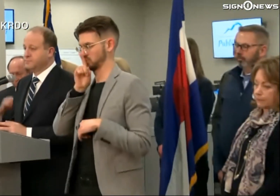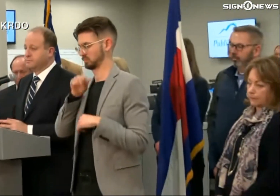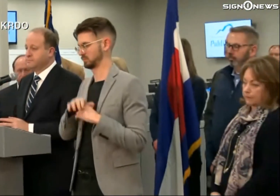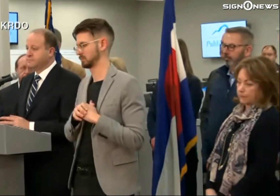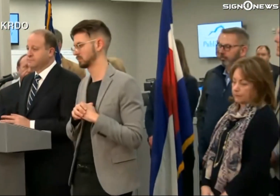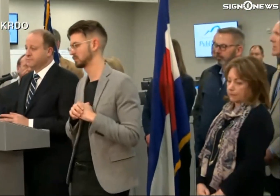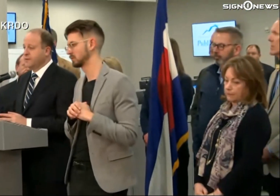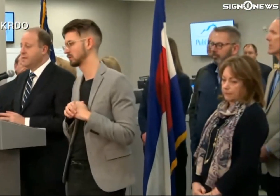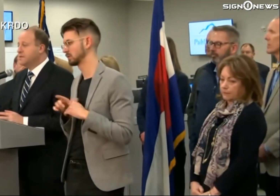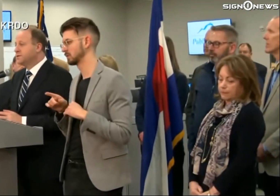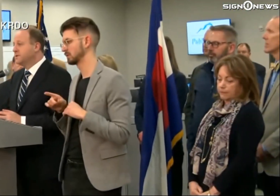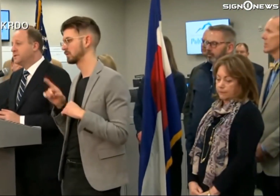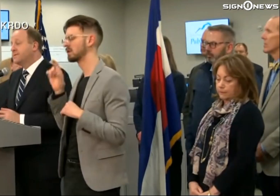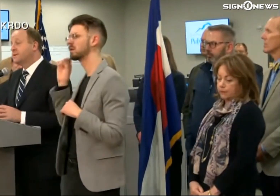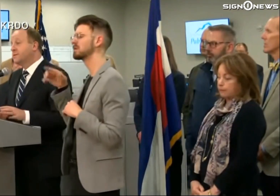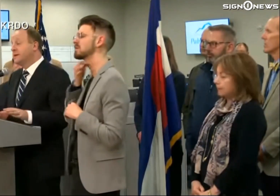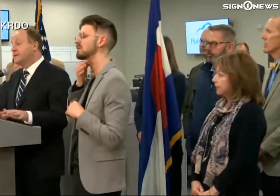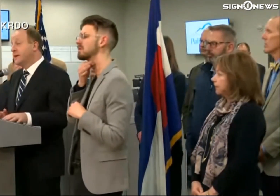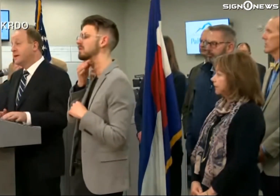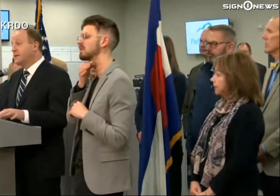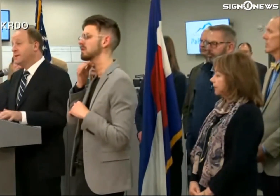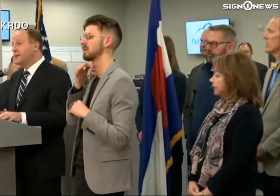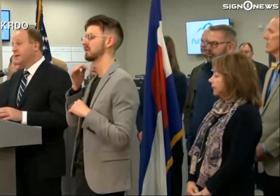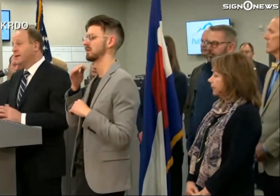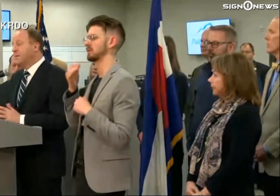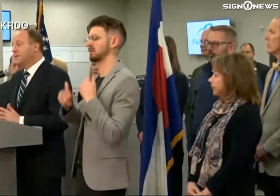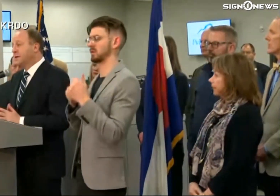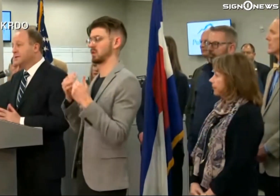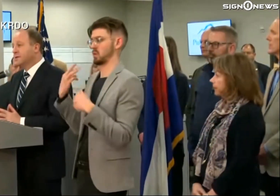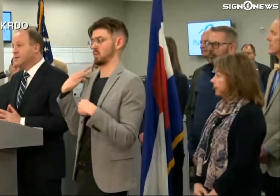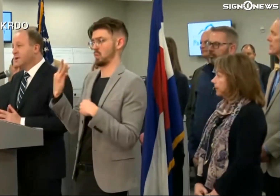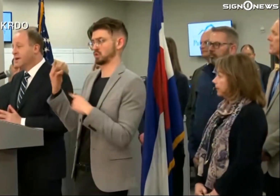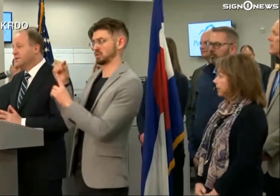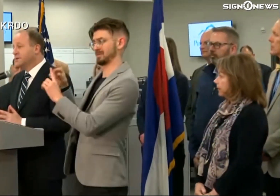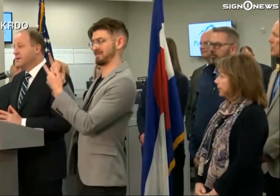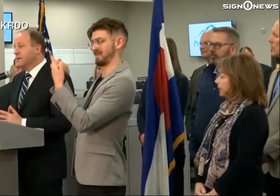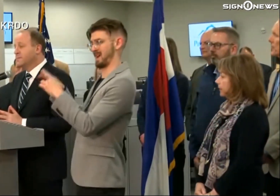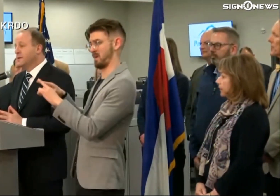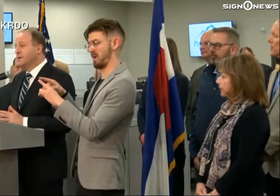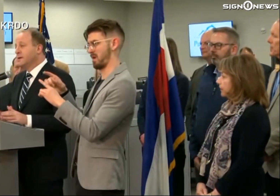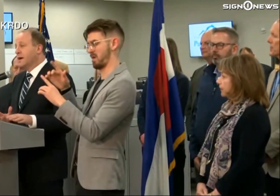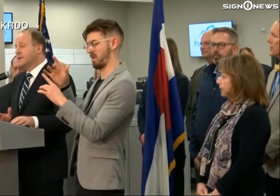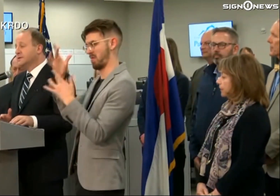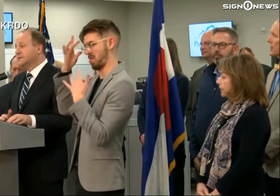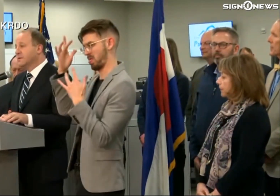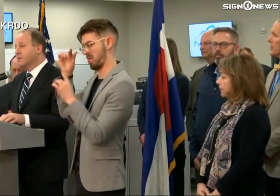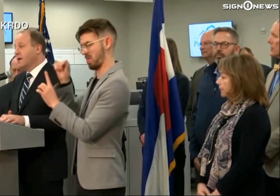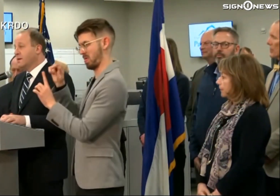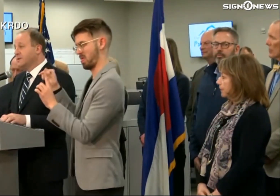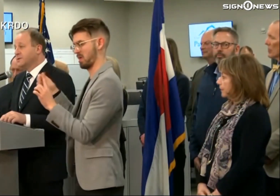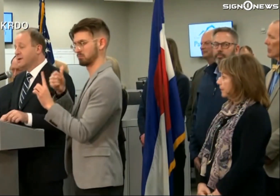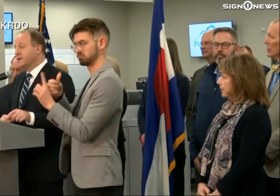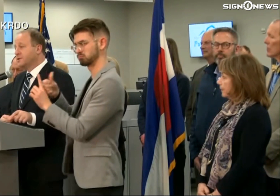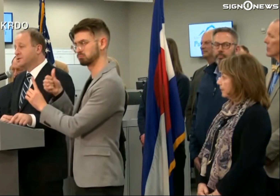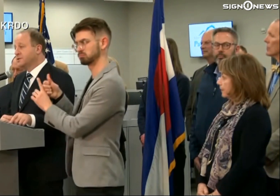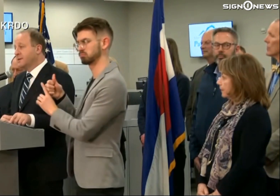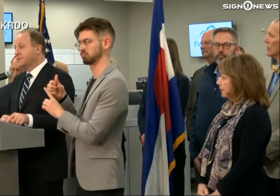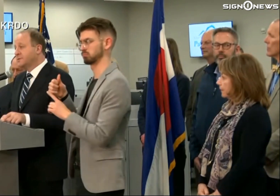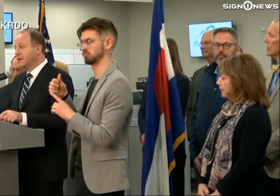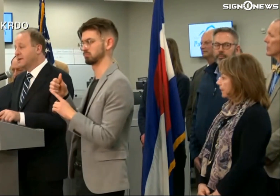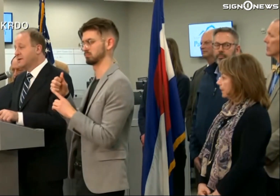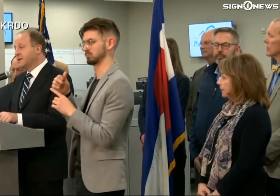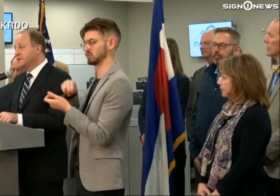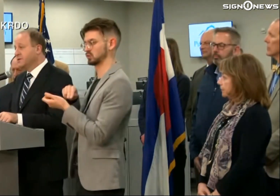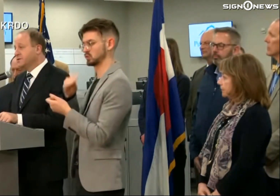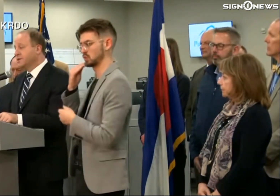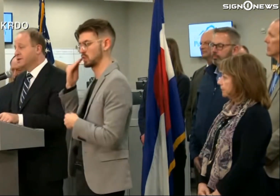the assisted living facility? The steps that are being taken immediately, a couple days ago, we announced our guidance and requirements around additional steps